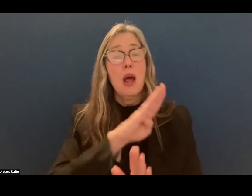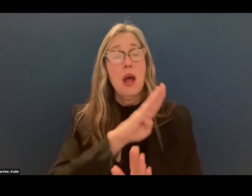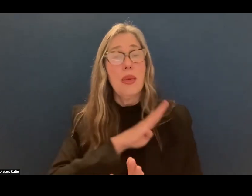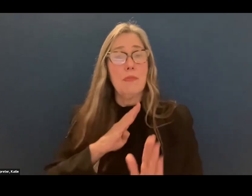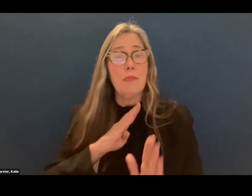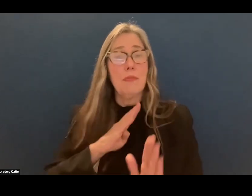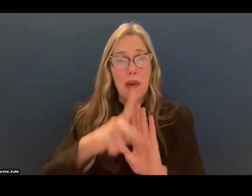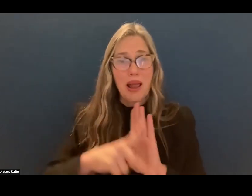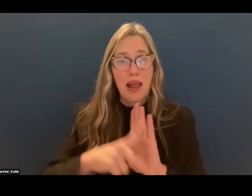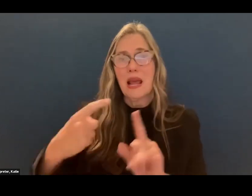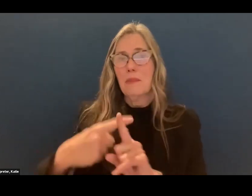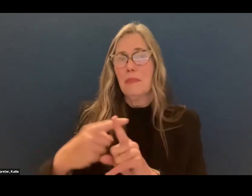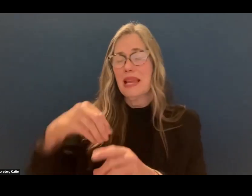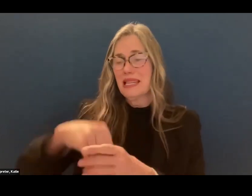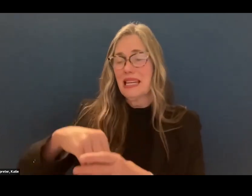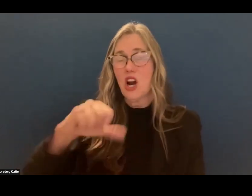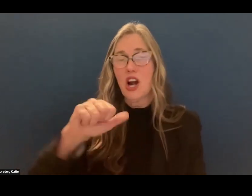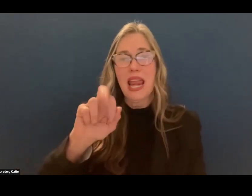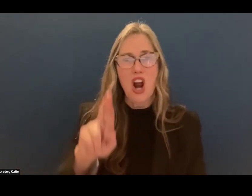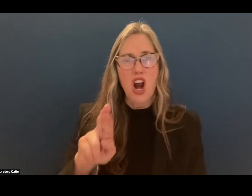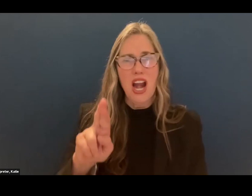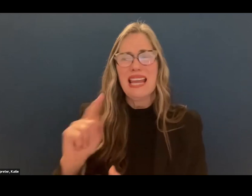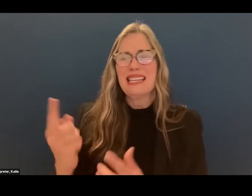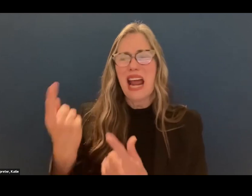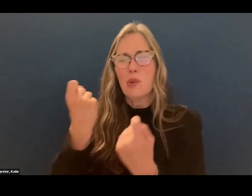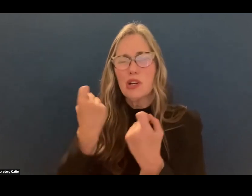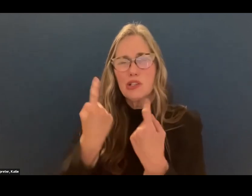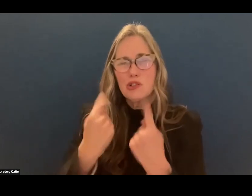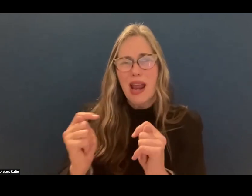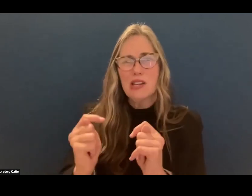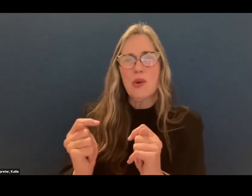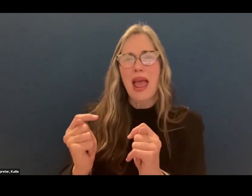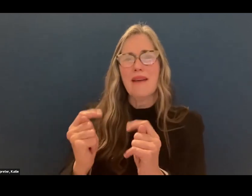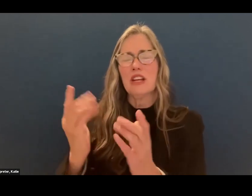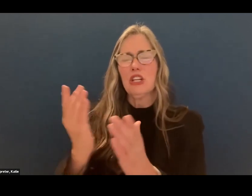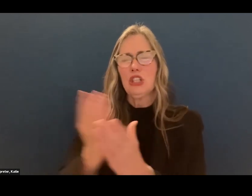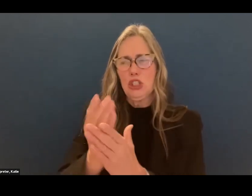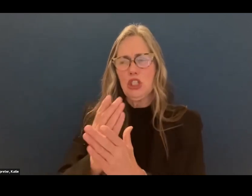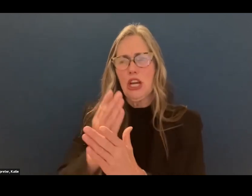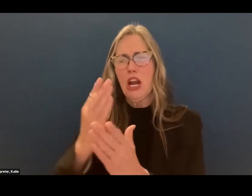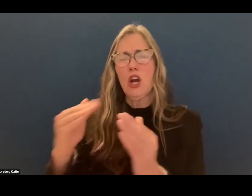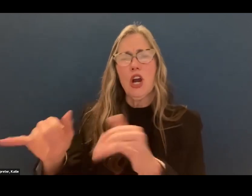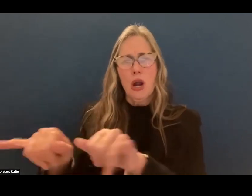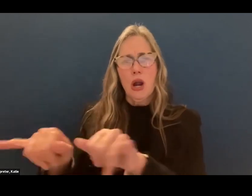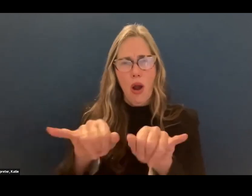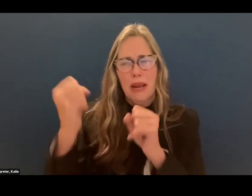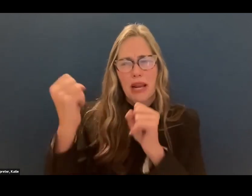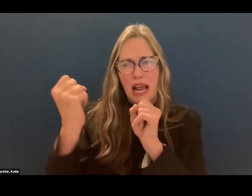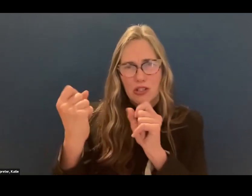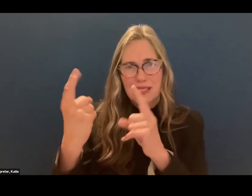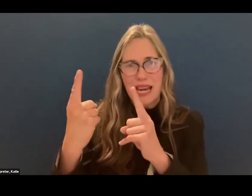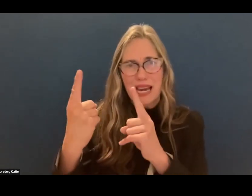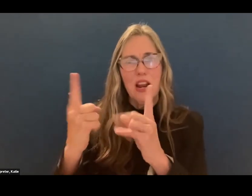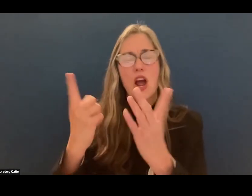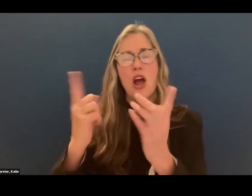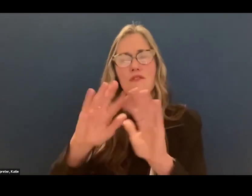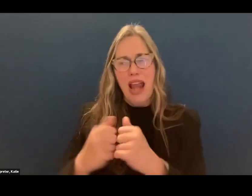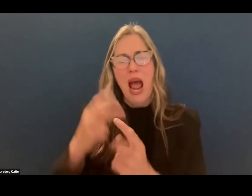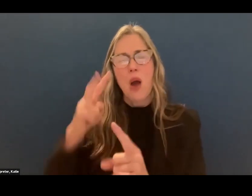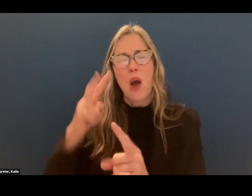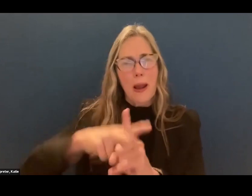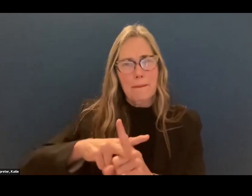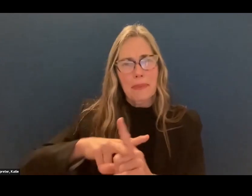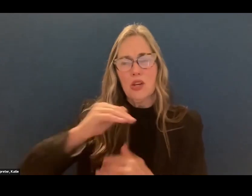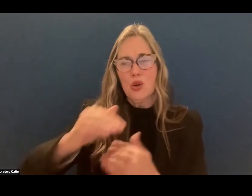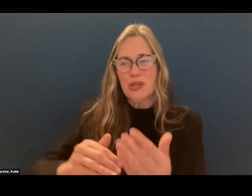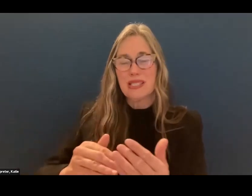have shared understanding on how we put them in practice. For the most part, there is uniformity, but that doesn't mean that with new hires